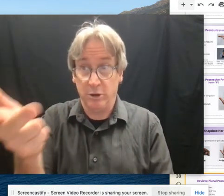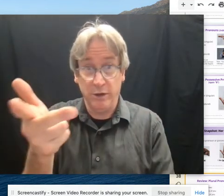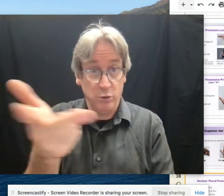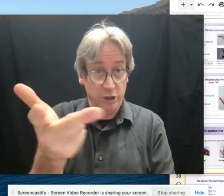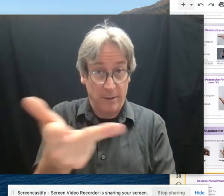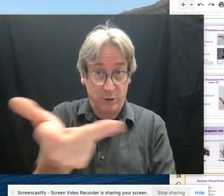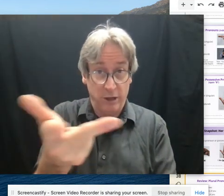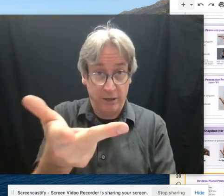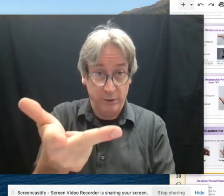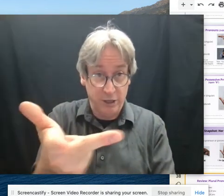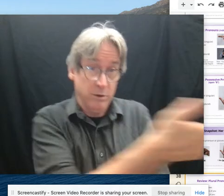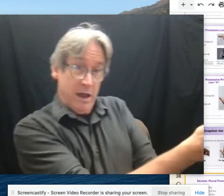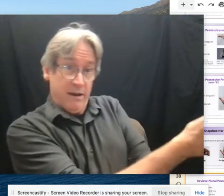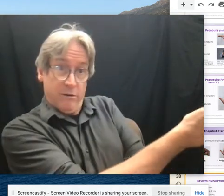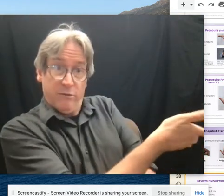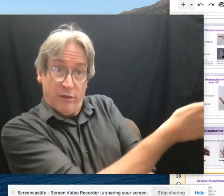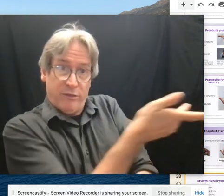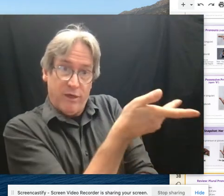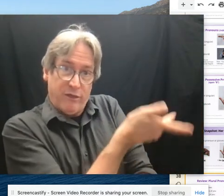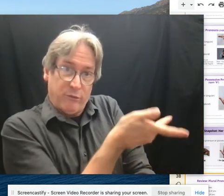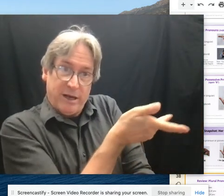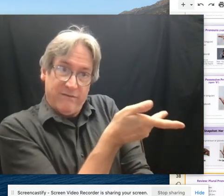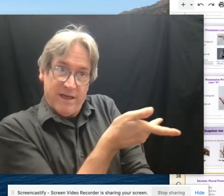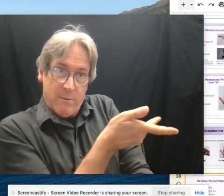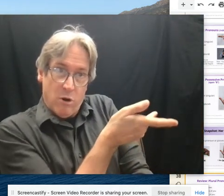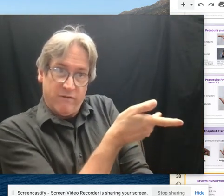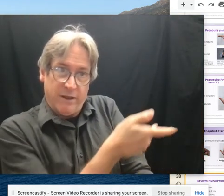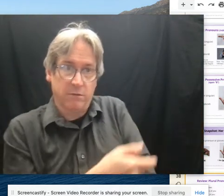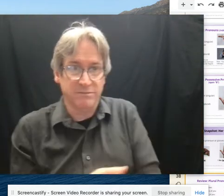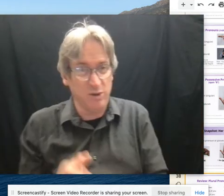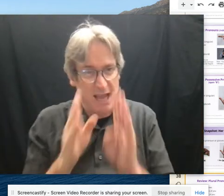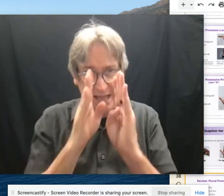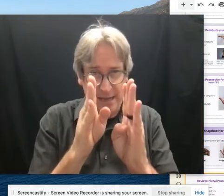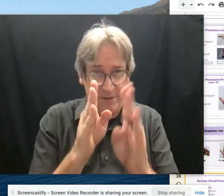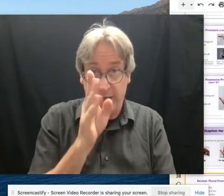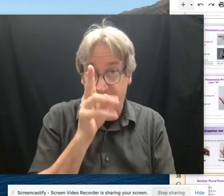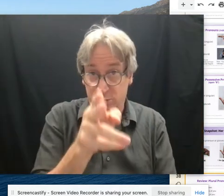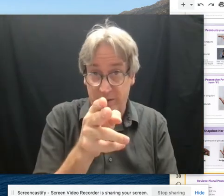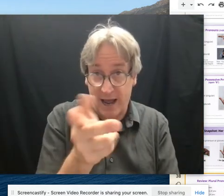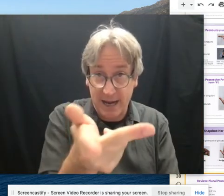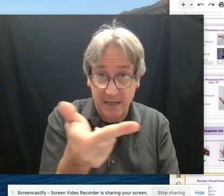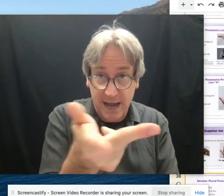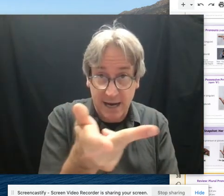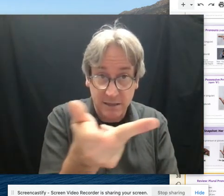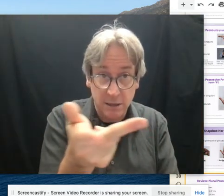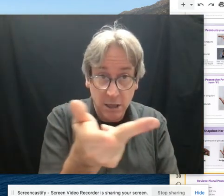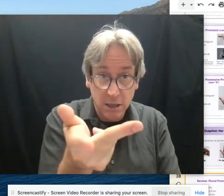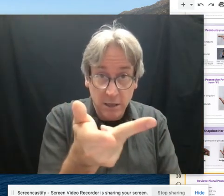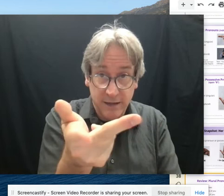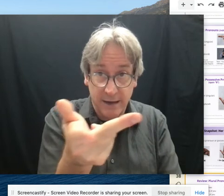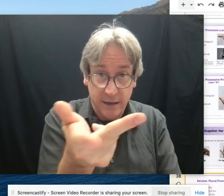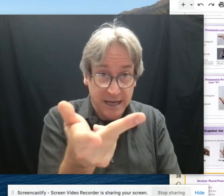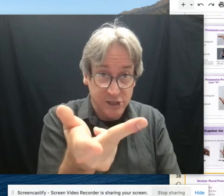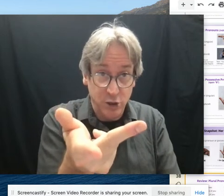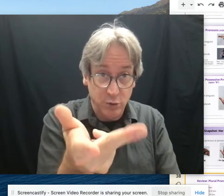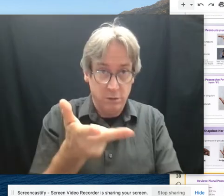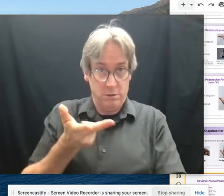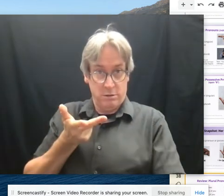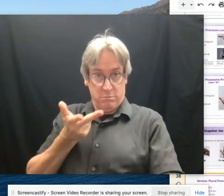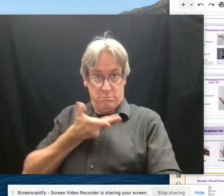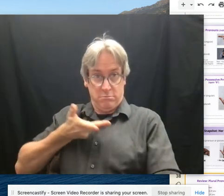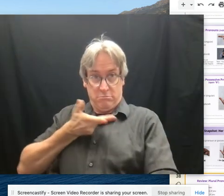So I'm including you and the three of them over there. So again, the same thing. If it's with eye contact, then it's